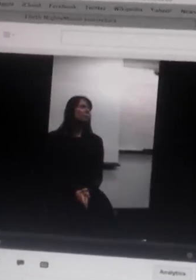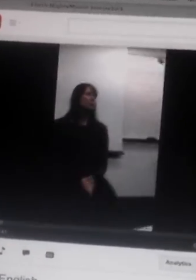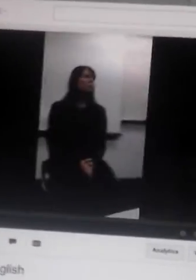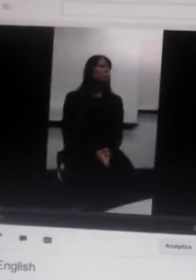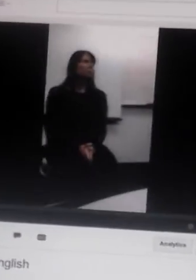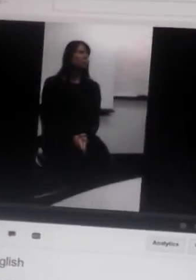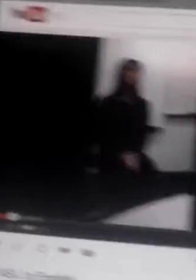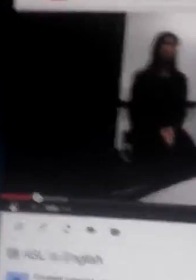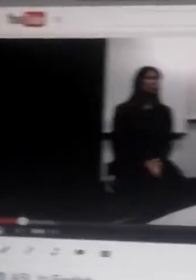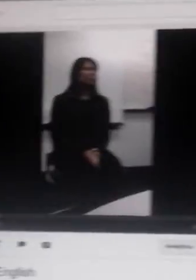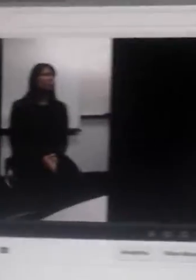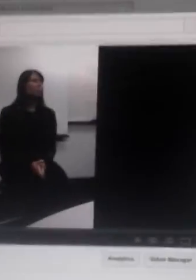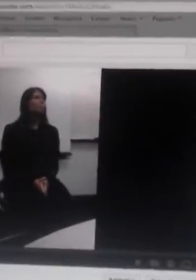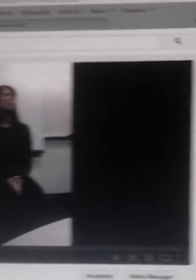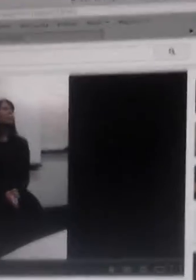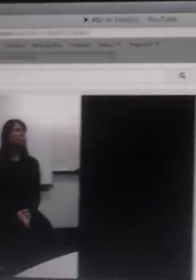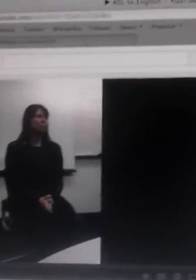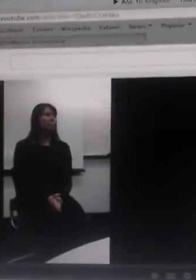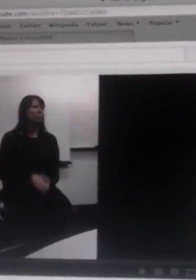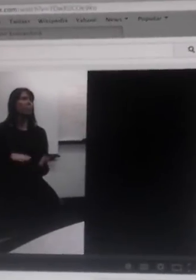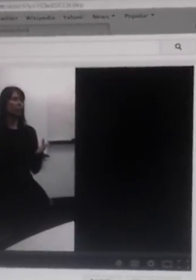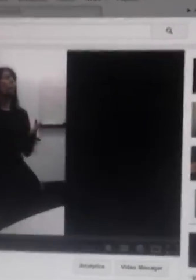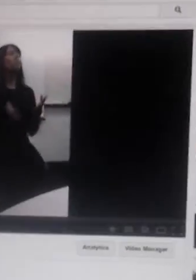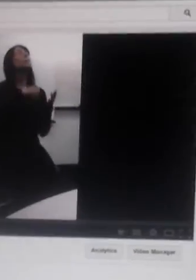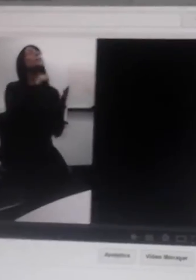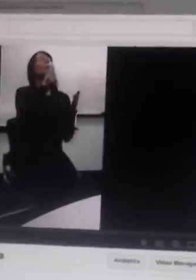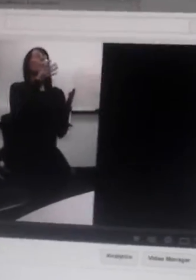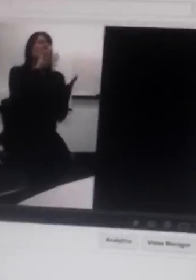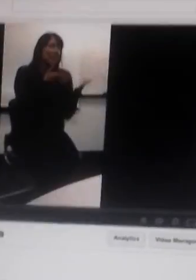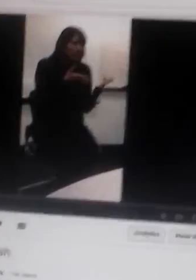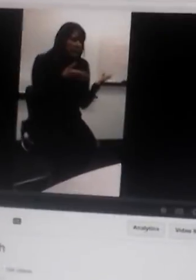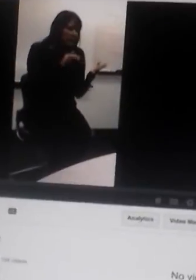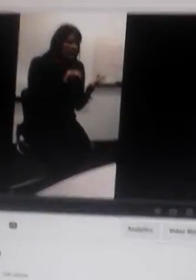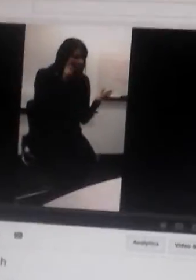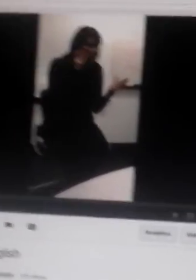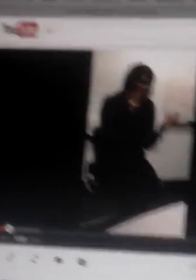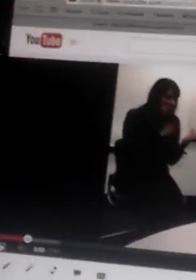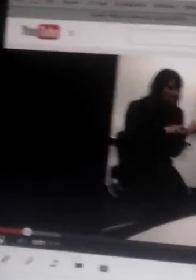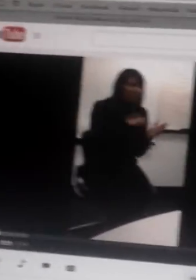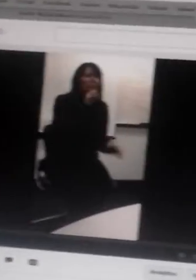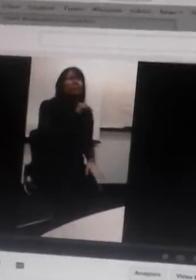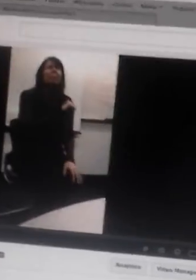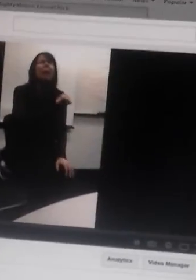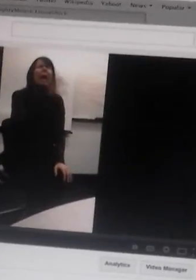I had a hard time learning. I had a hard time reading Jack and Jill. I learned how to read late.